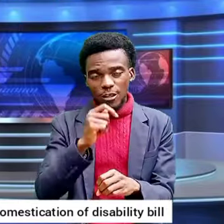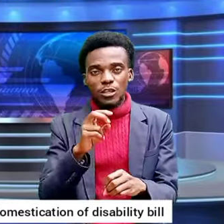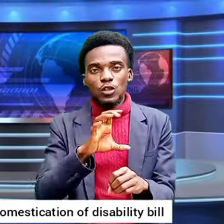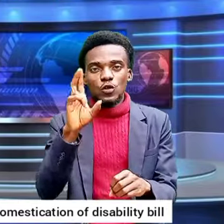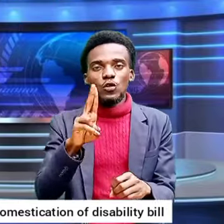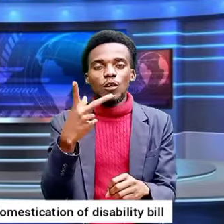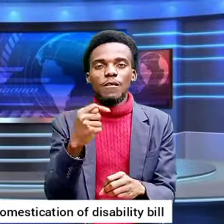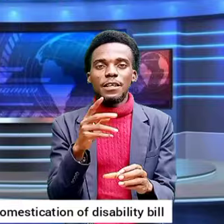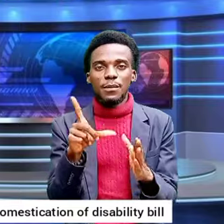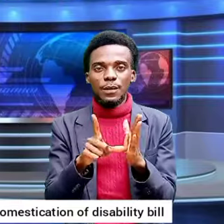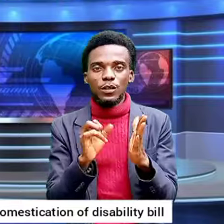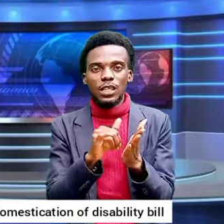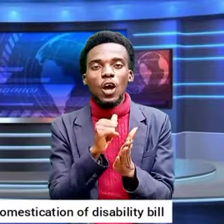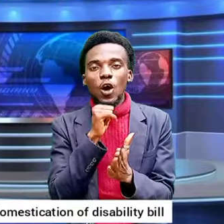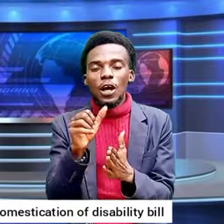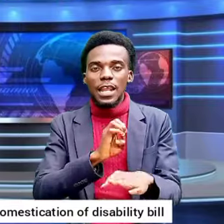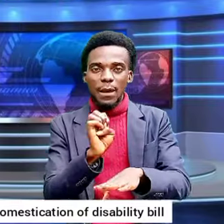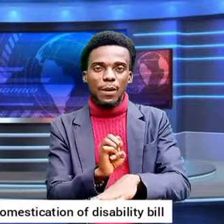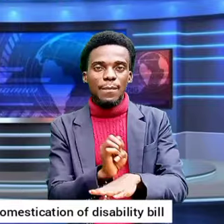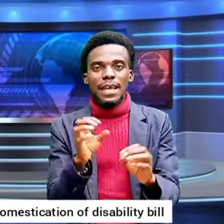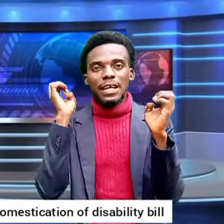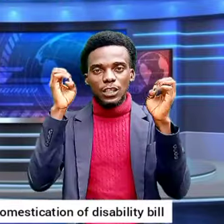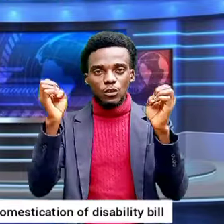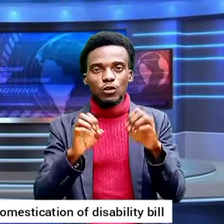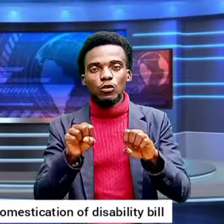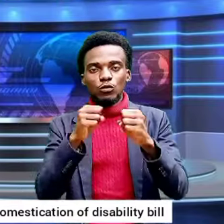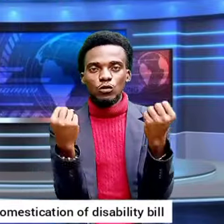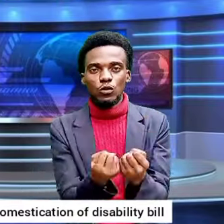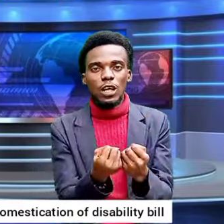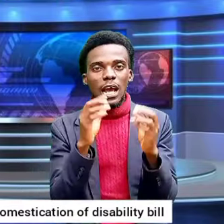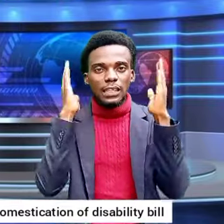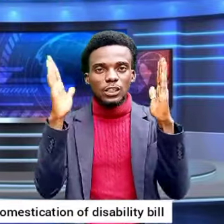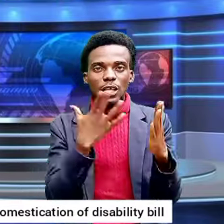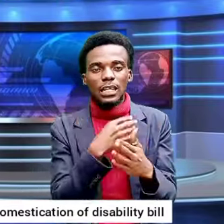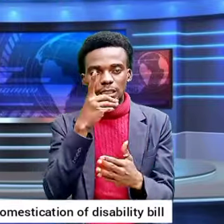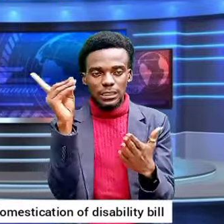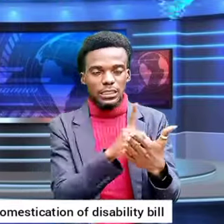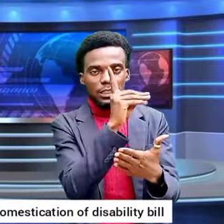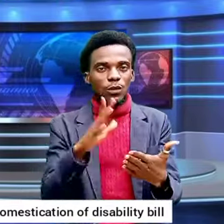unemployment, education, social attention, and social discrimination will be aborted.